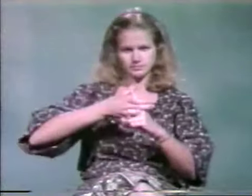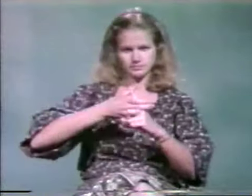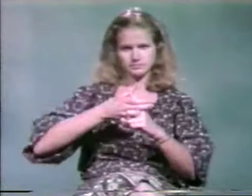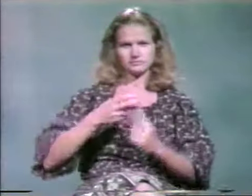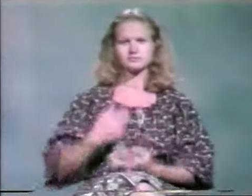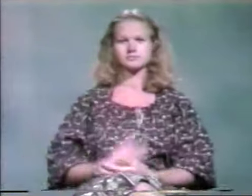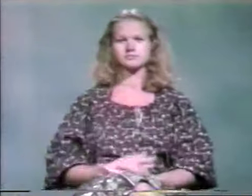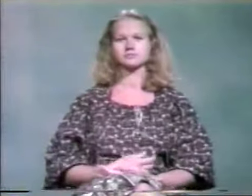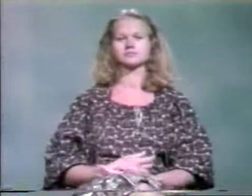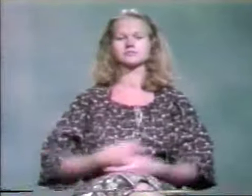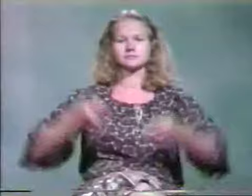or,